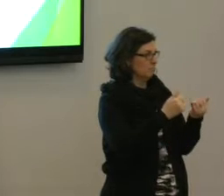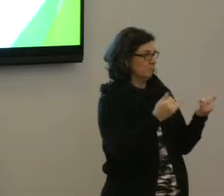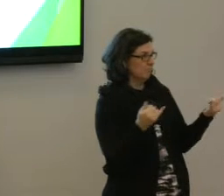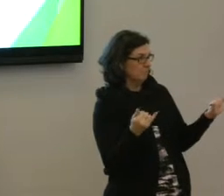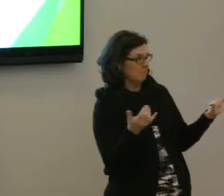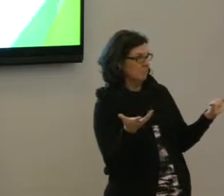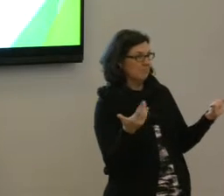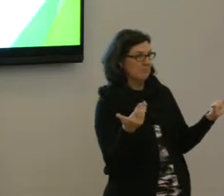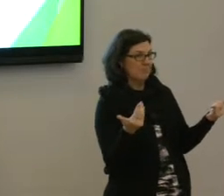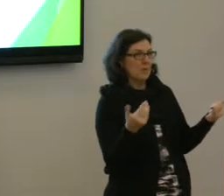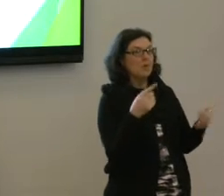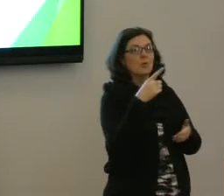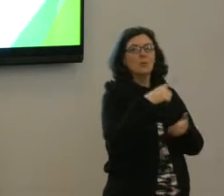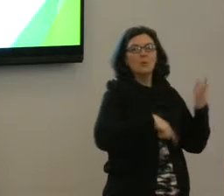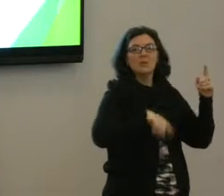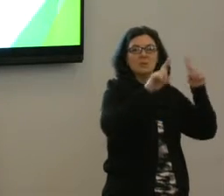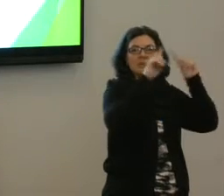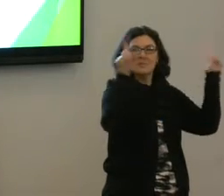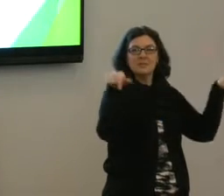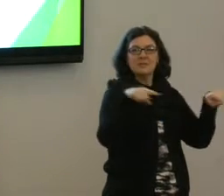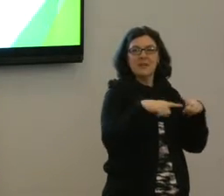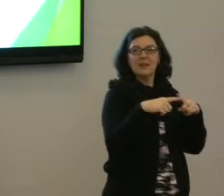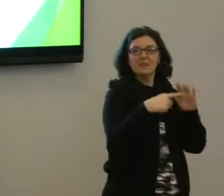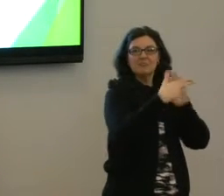what's on everybody's sign? Us